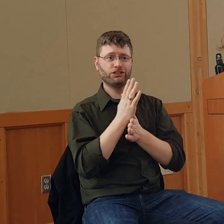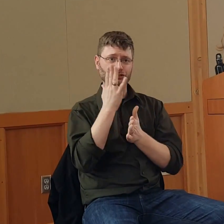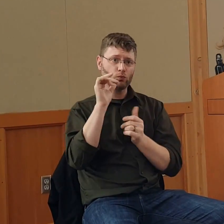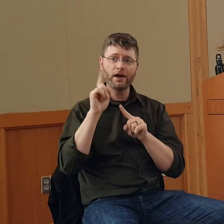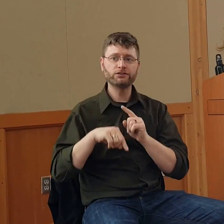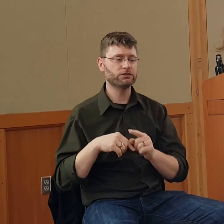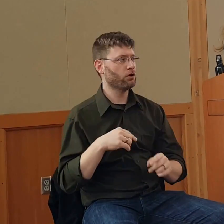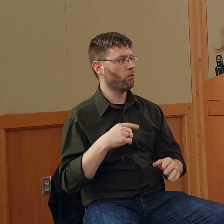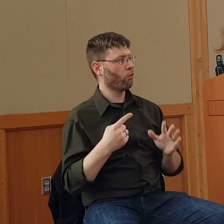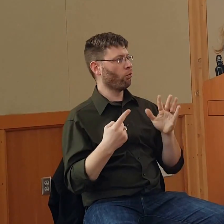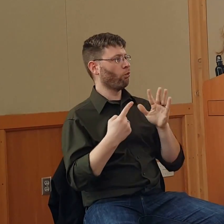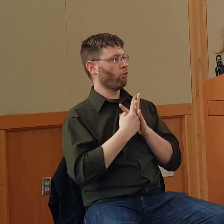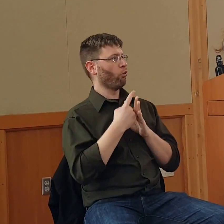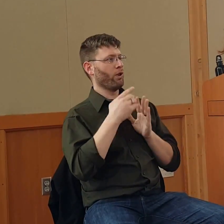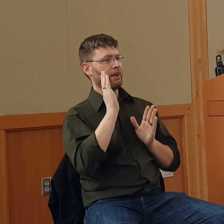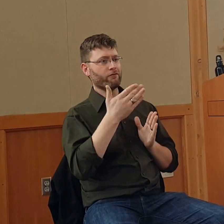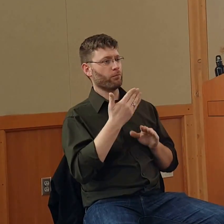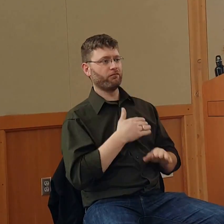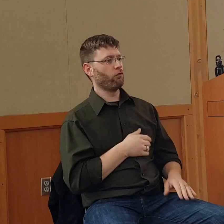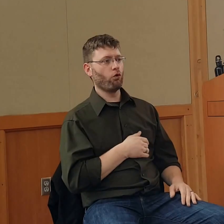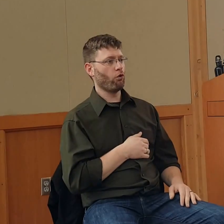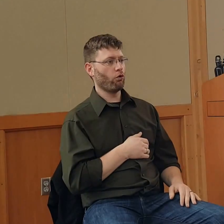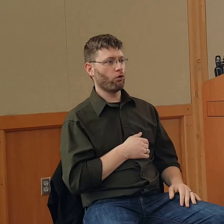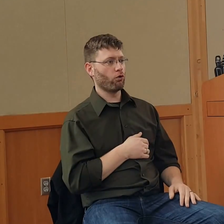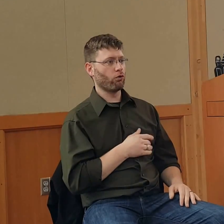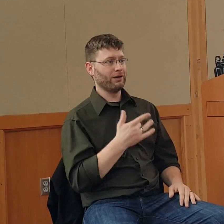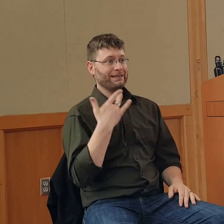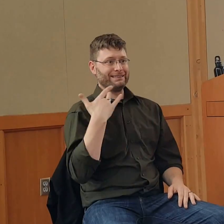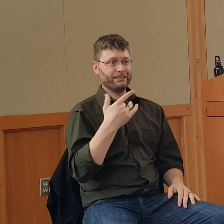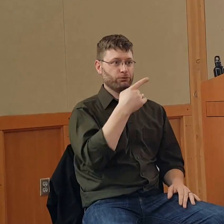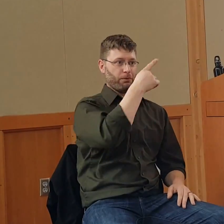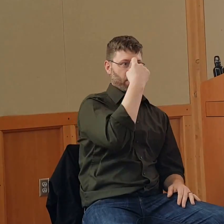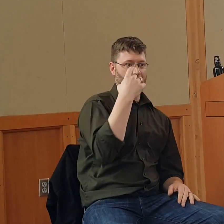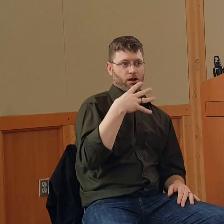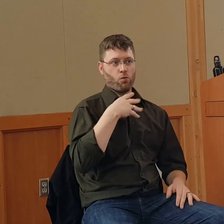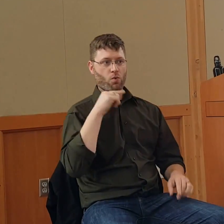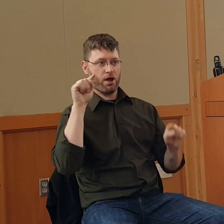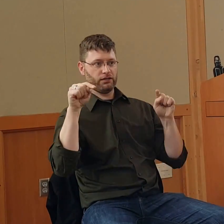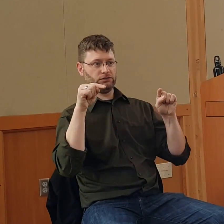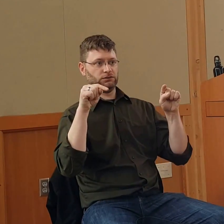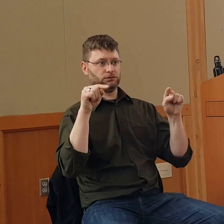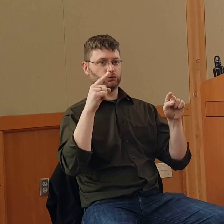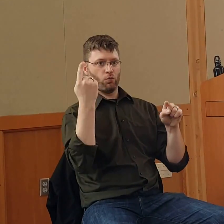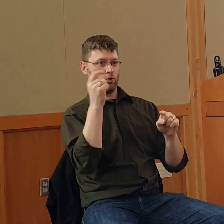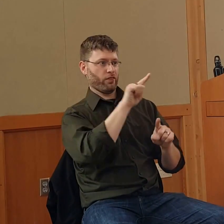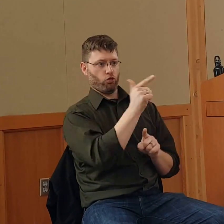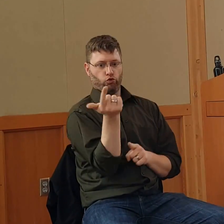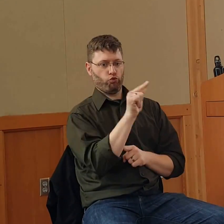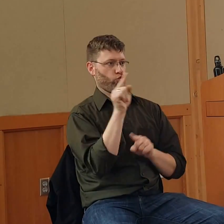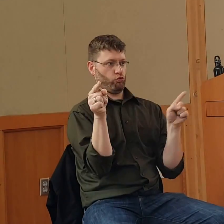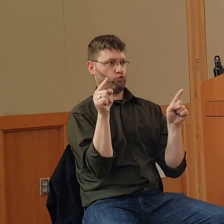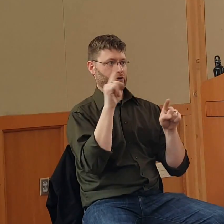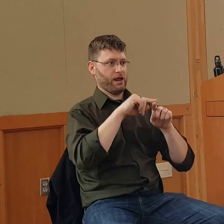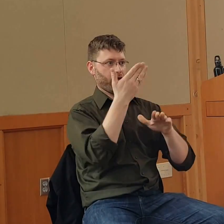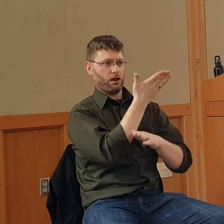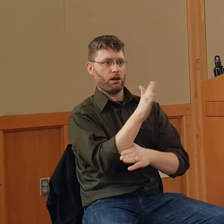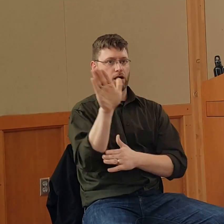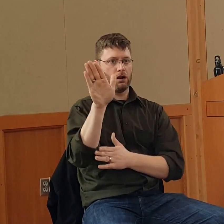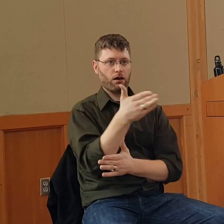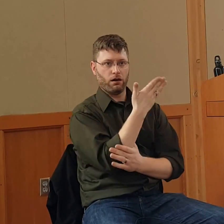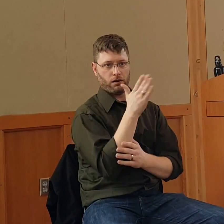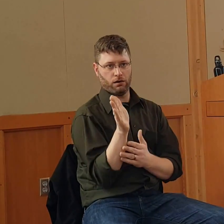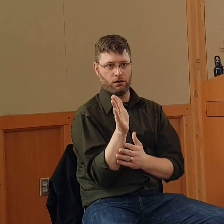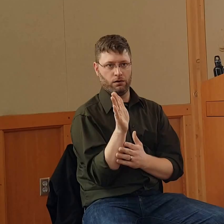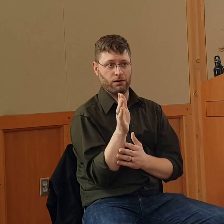never occurred to them because we tend to be so black and white that it never occurred to them that it makes absolutely no sense